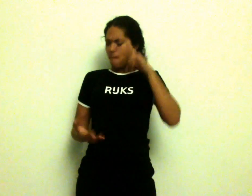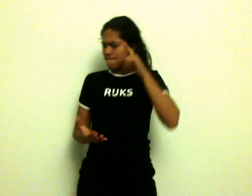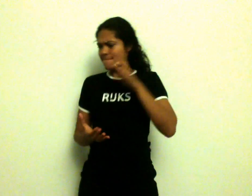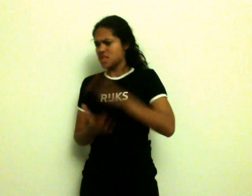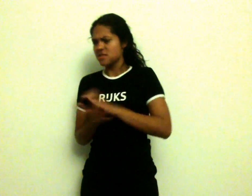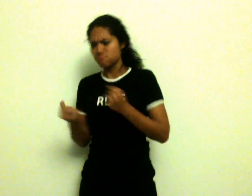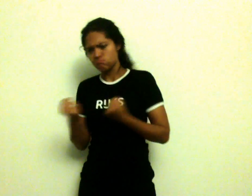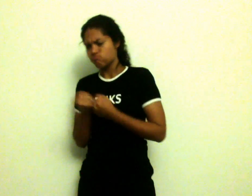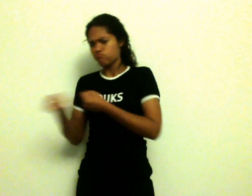attacked.